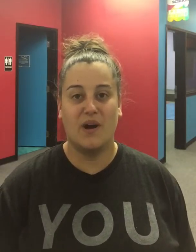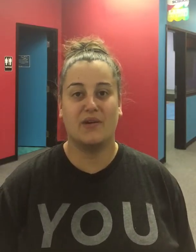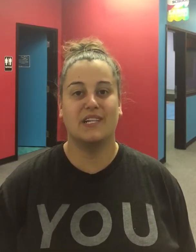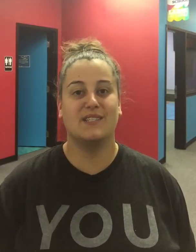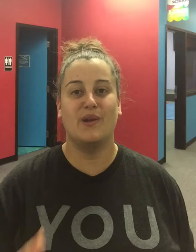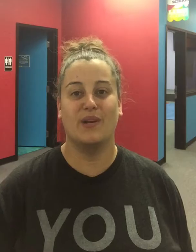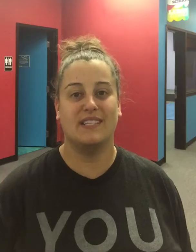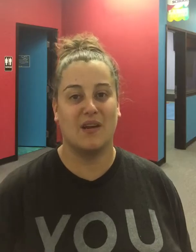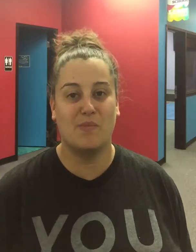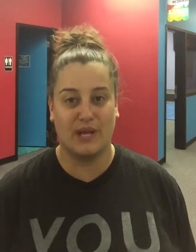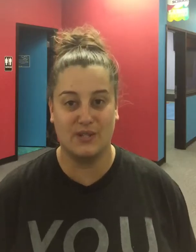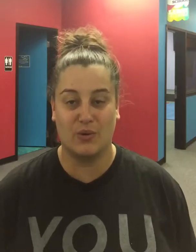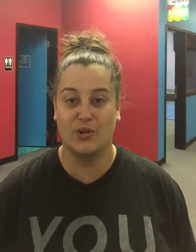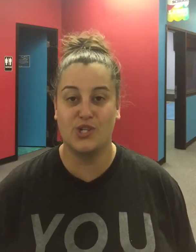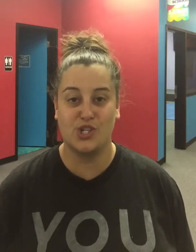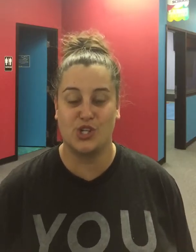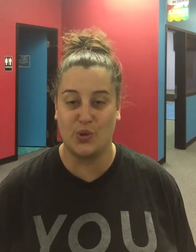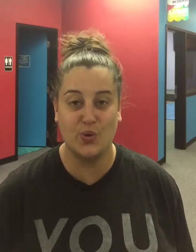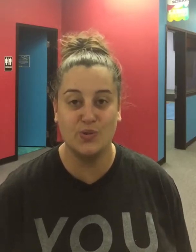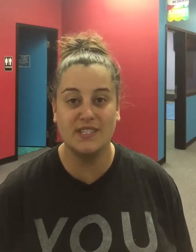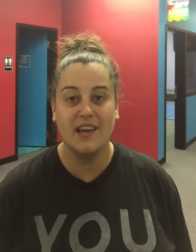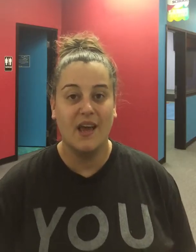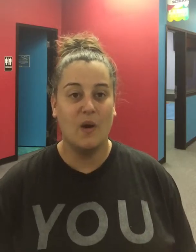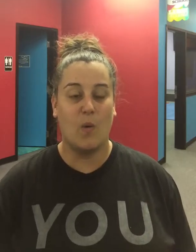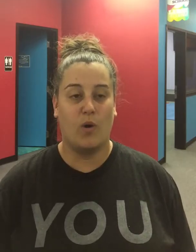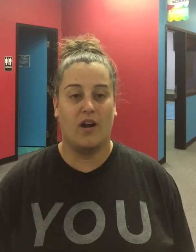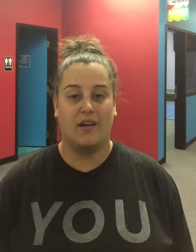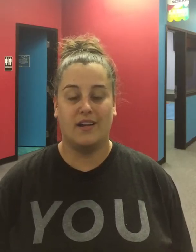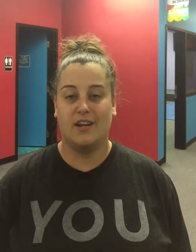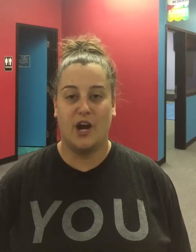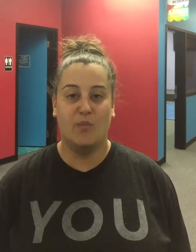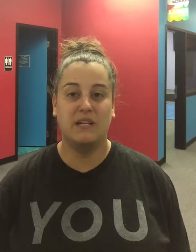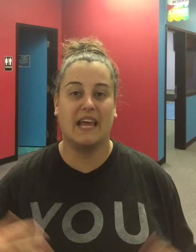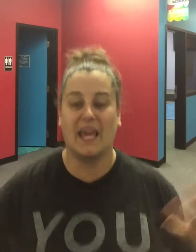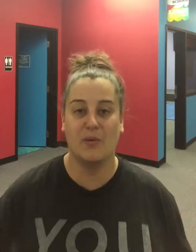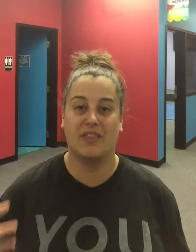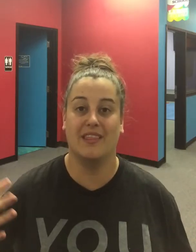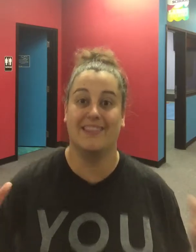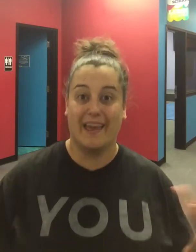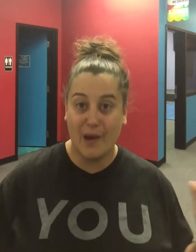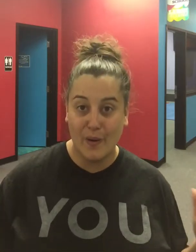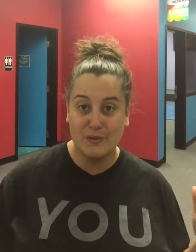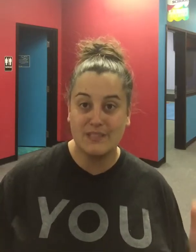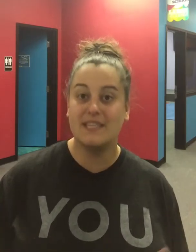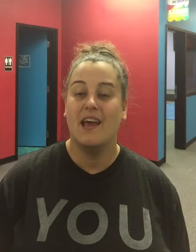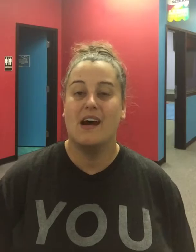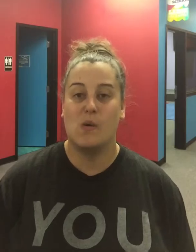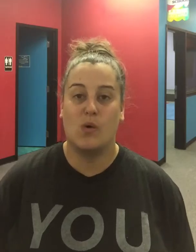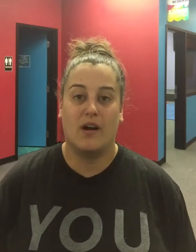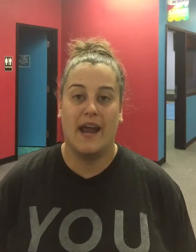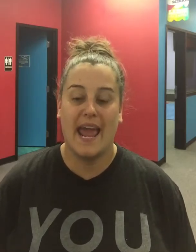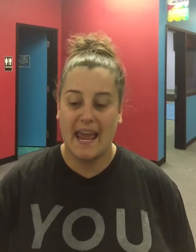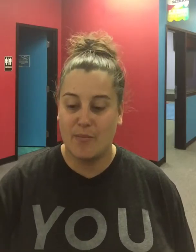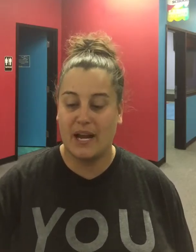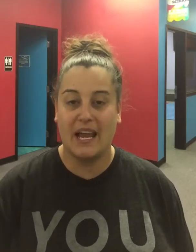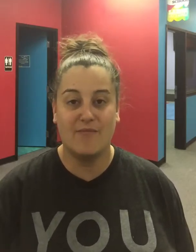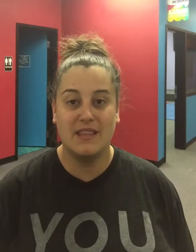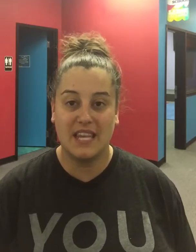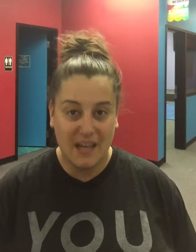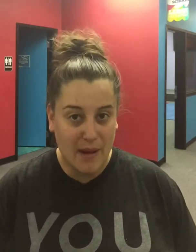Whether it's noticing a preschooler's shoes or, you know, playing with Legos or, hey, buddy, I've been thinking about